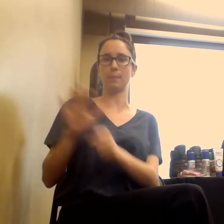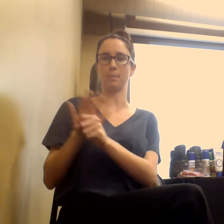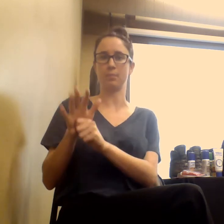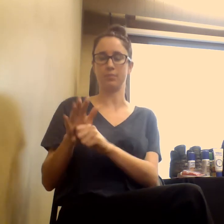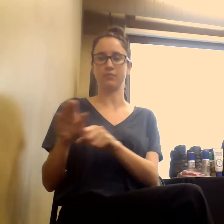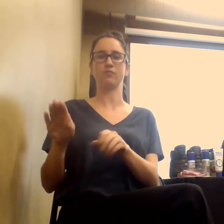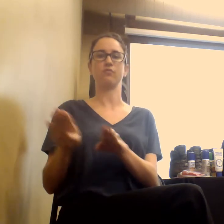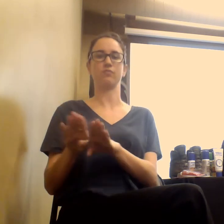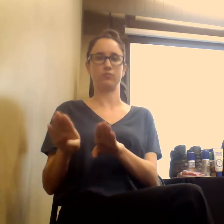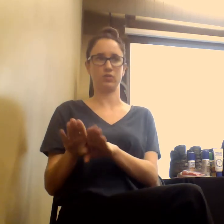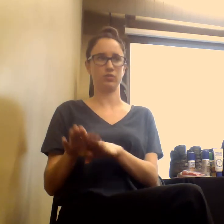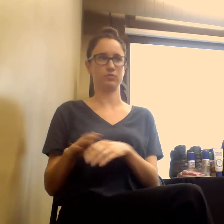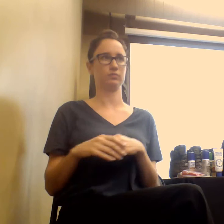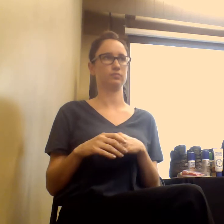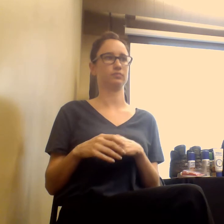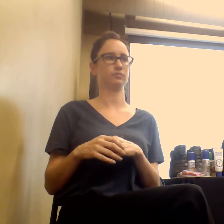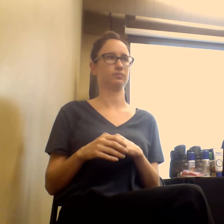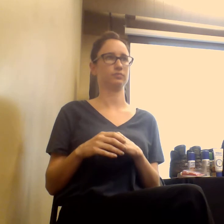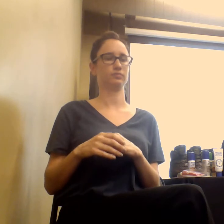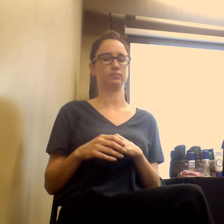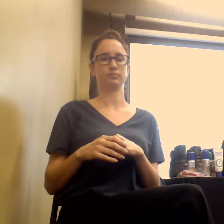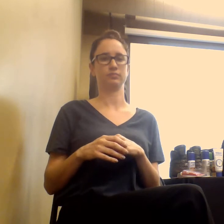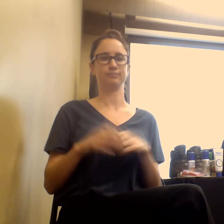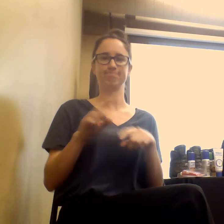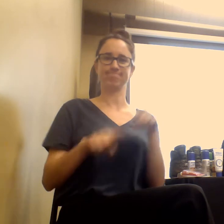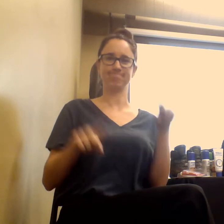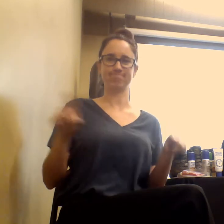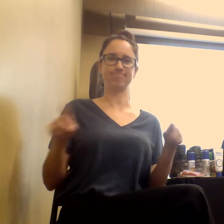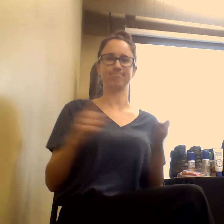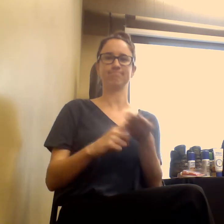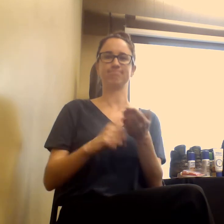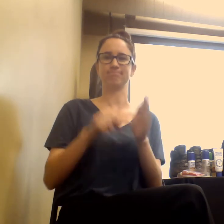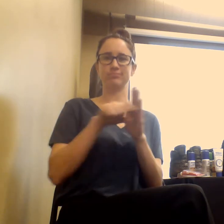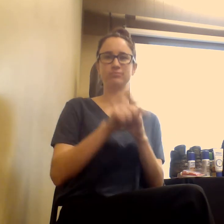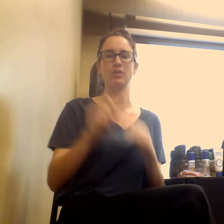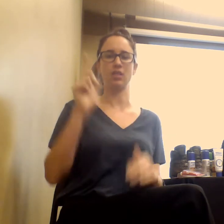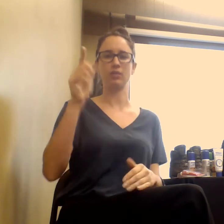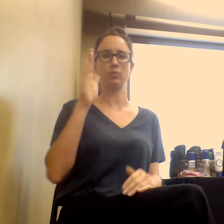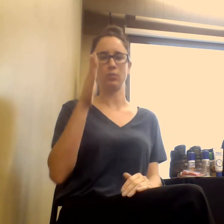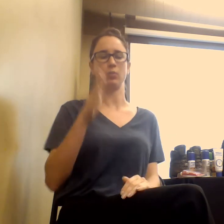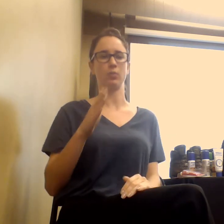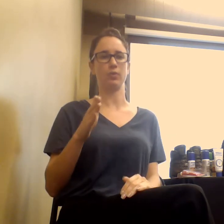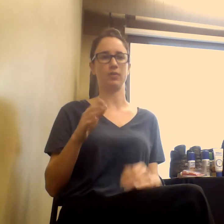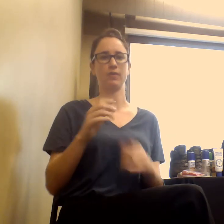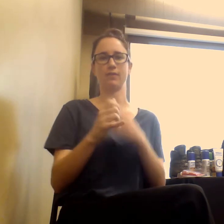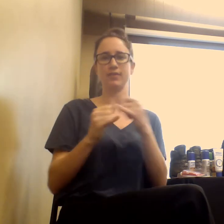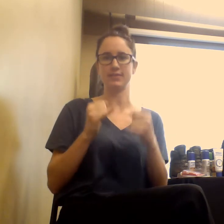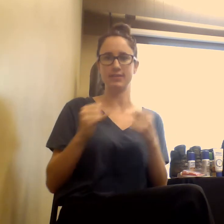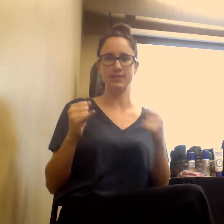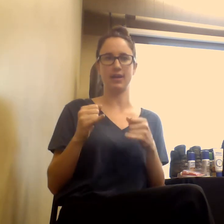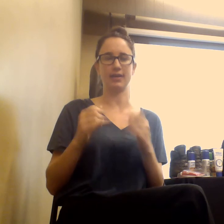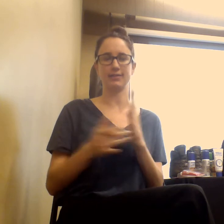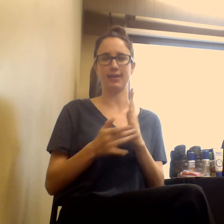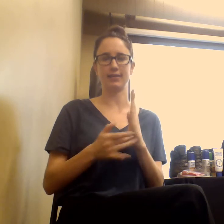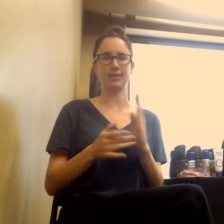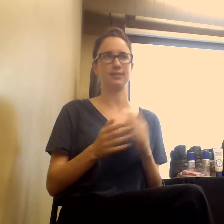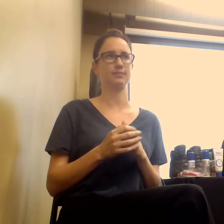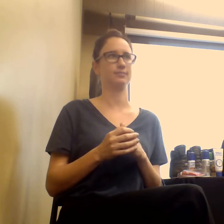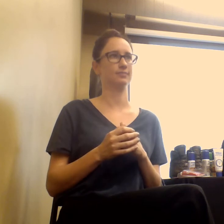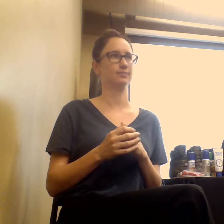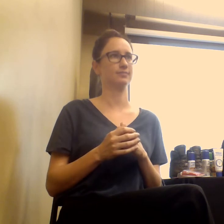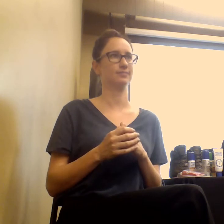and how to do these lacing techniques as we move forward. Getting to know your foot. I mean, this is important, but the